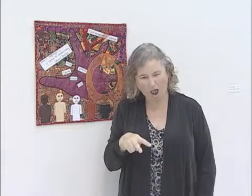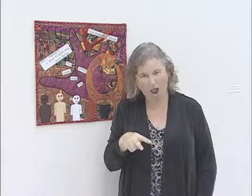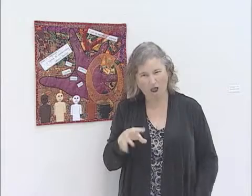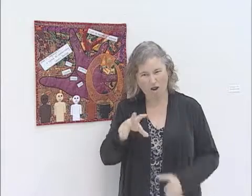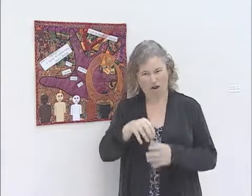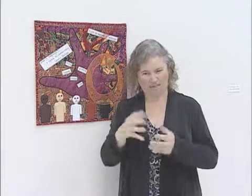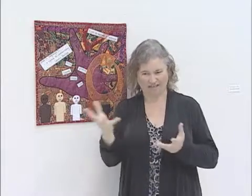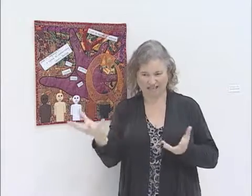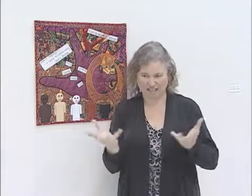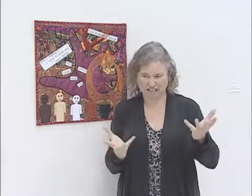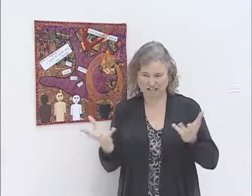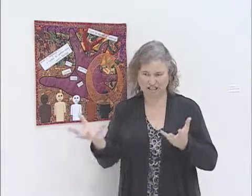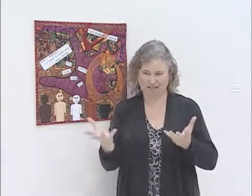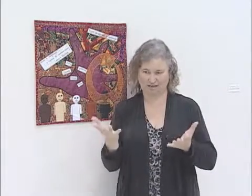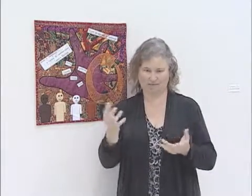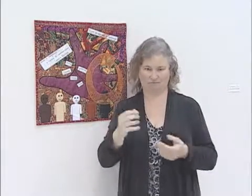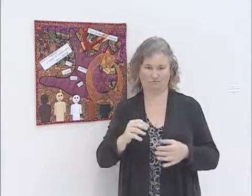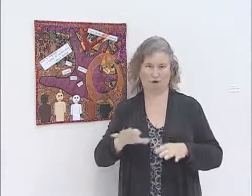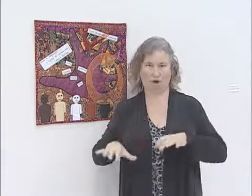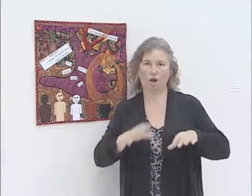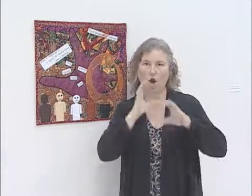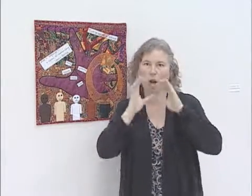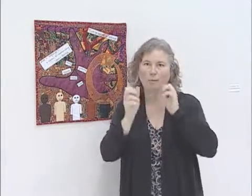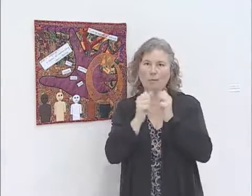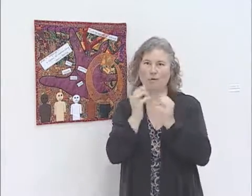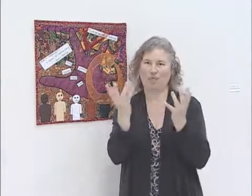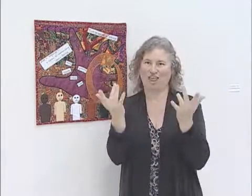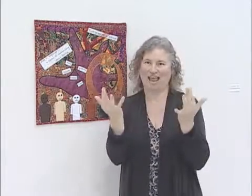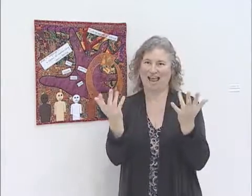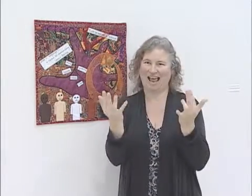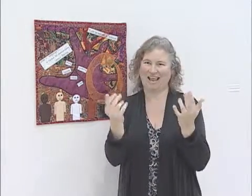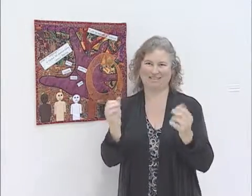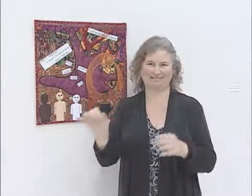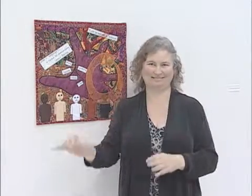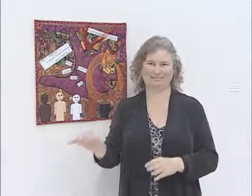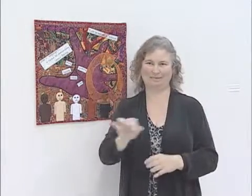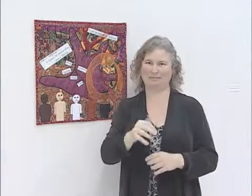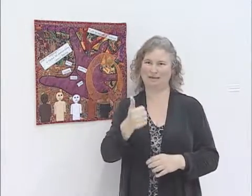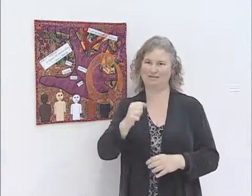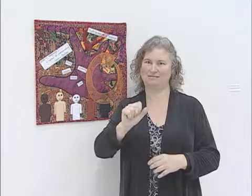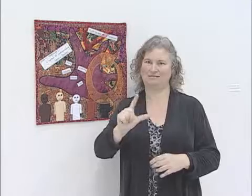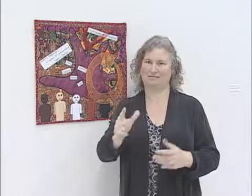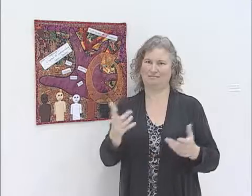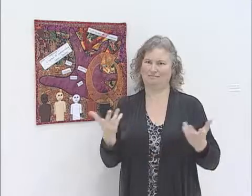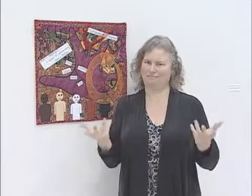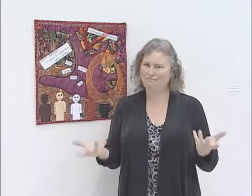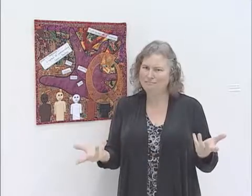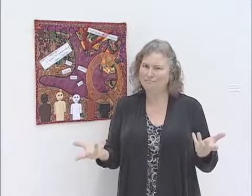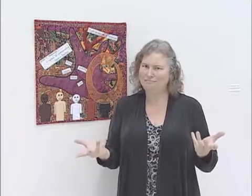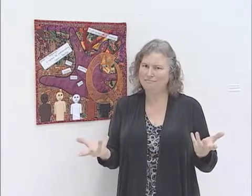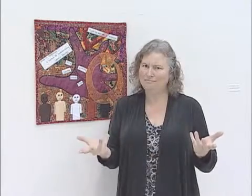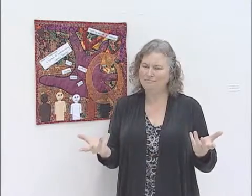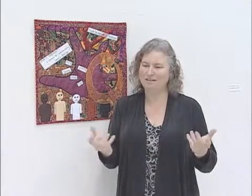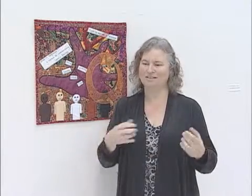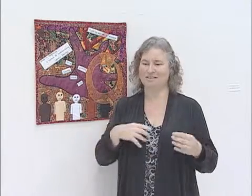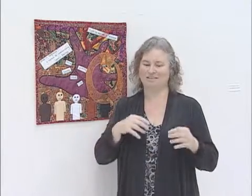marked gestures. Marked gestures. That means communicating with your hands, which is what ASL is too.